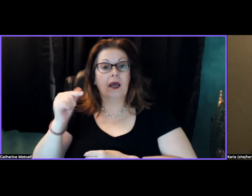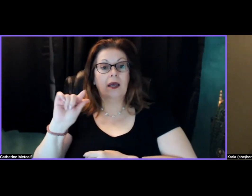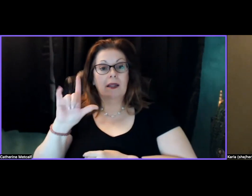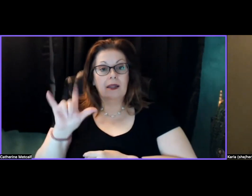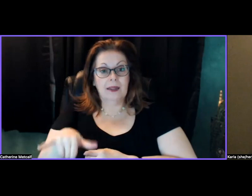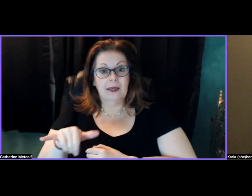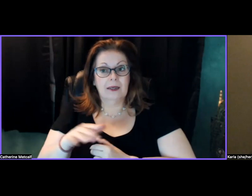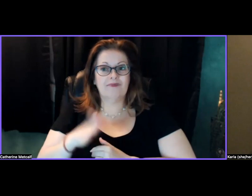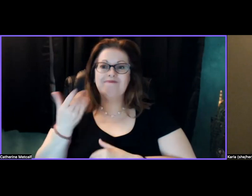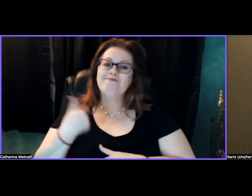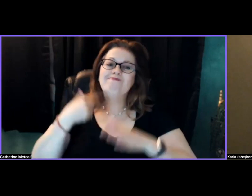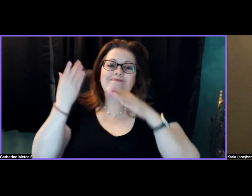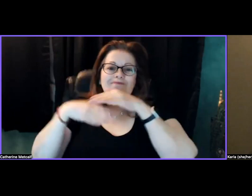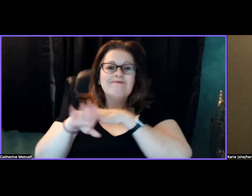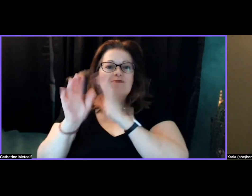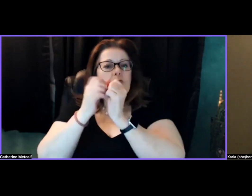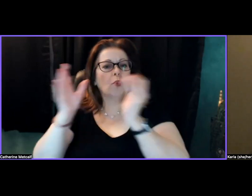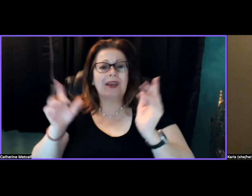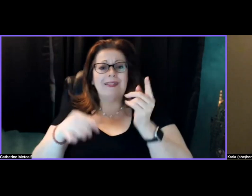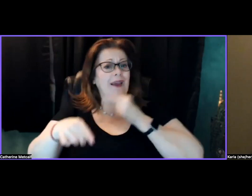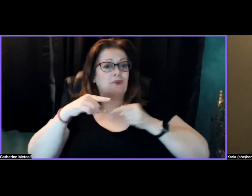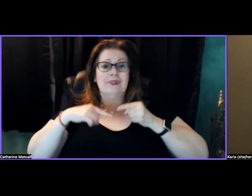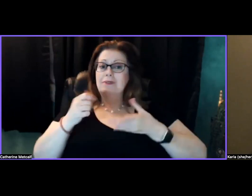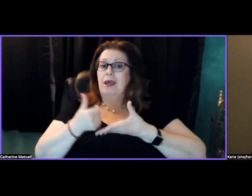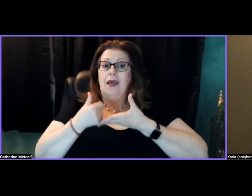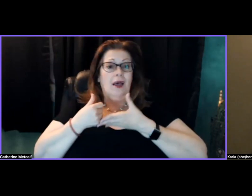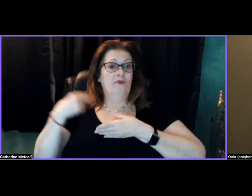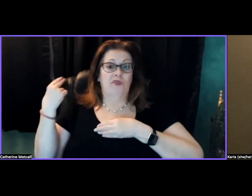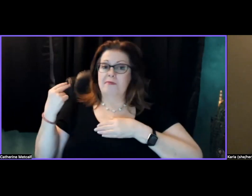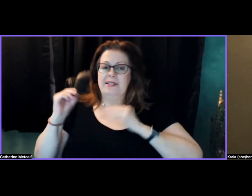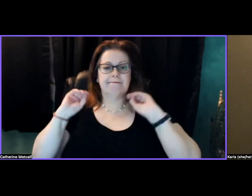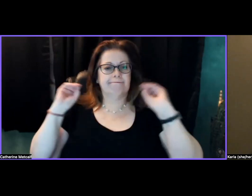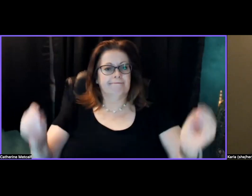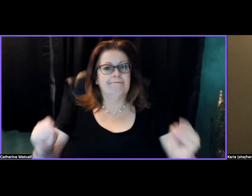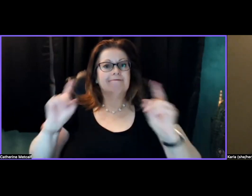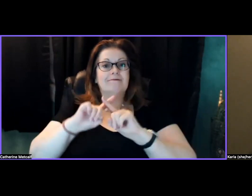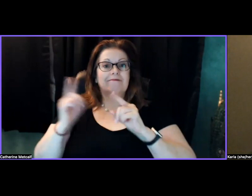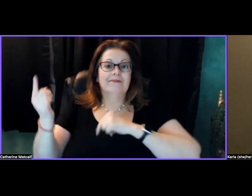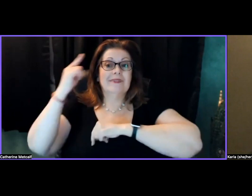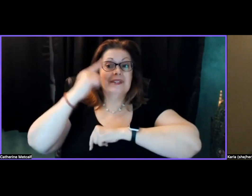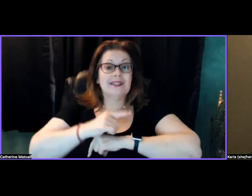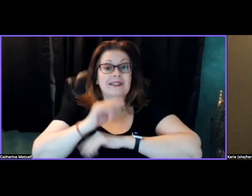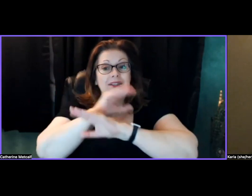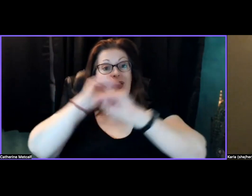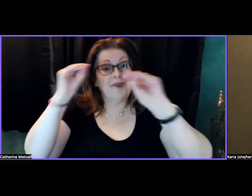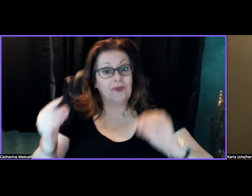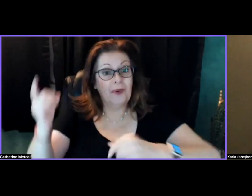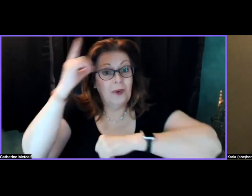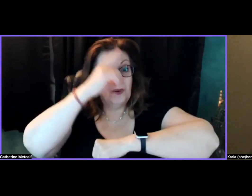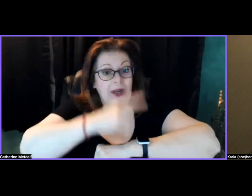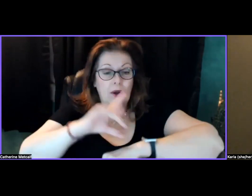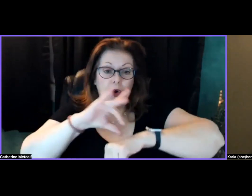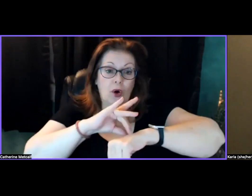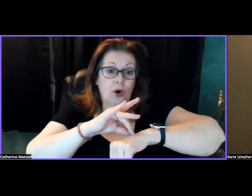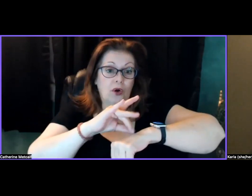I enter without retreat or help from history, the days of no day, my earth of no